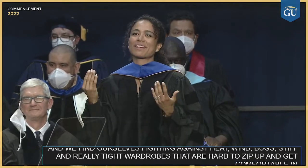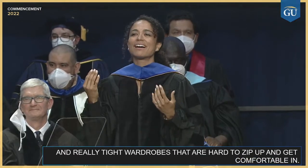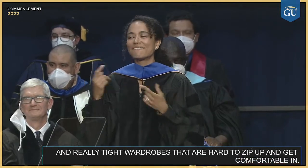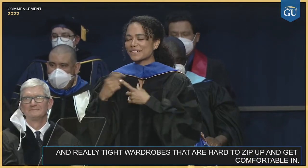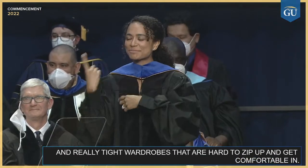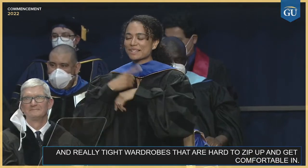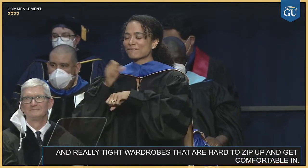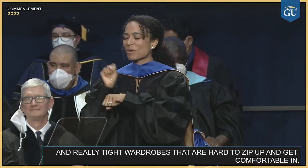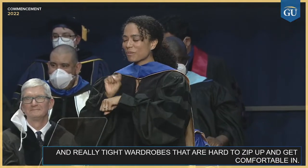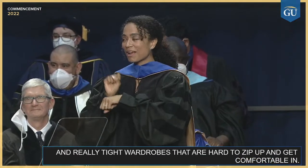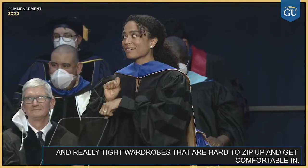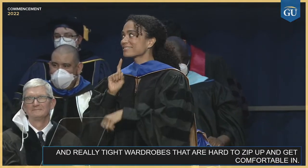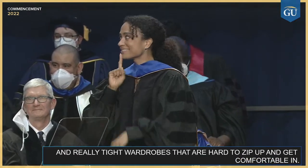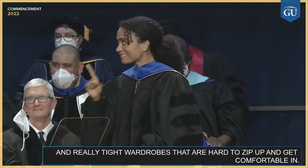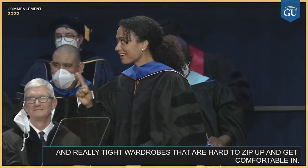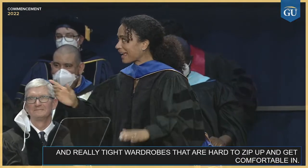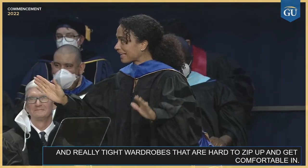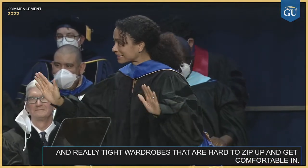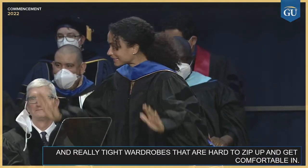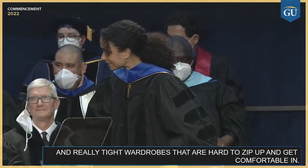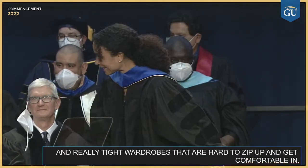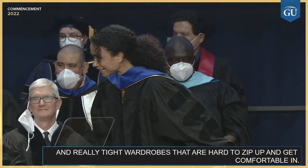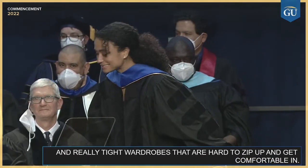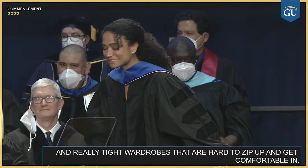Many times, when I come home from a day of work, it's